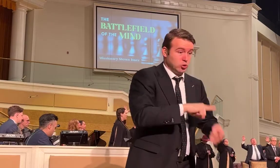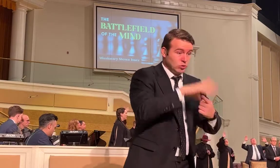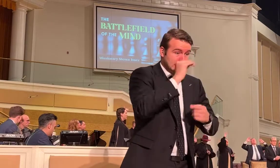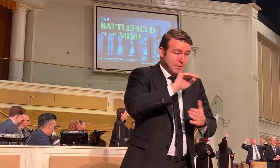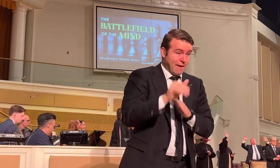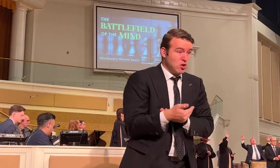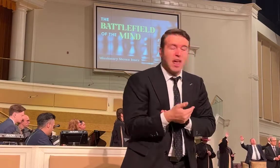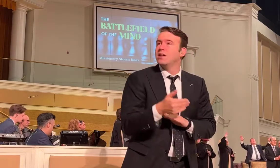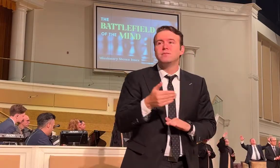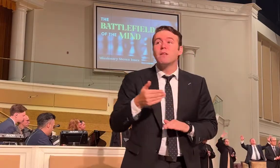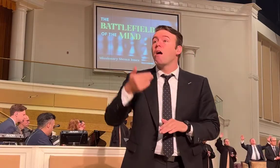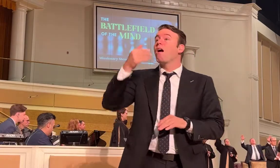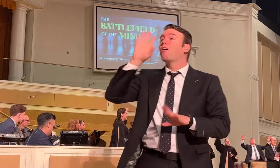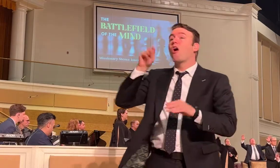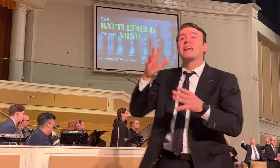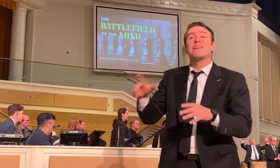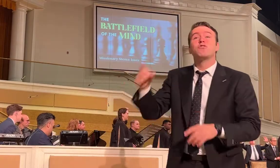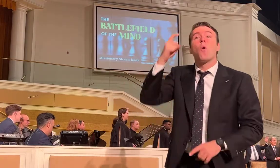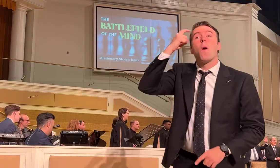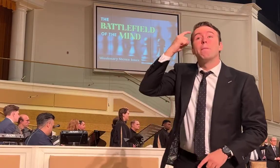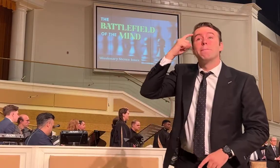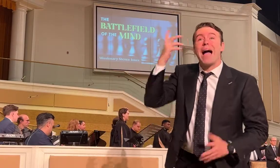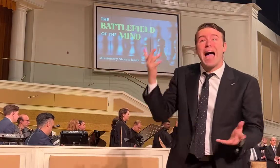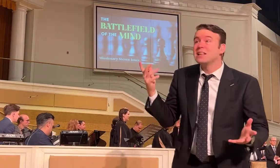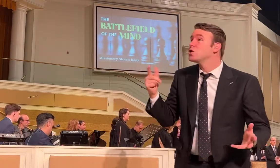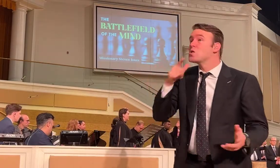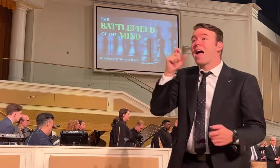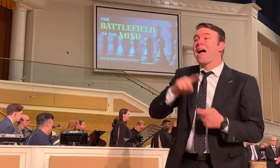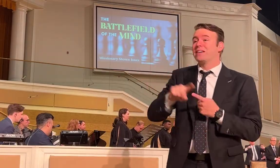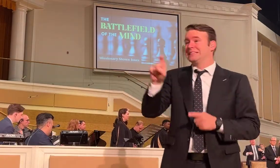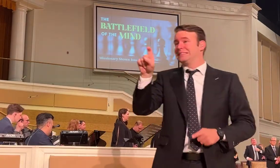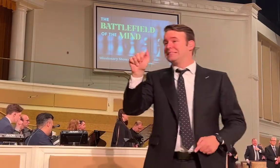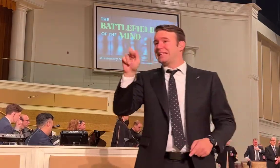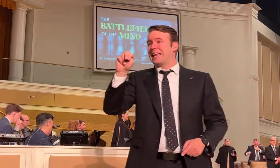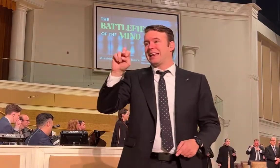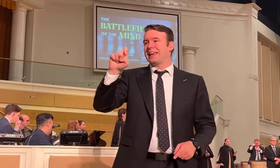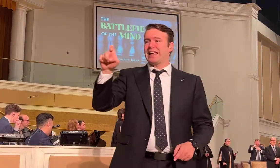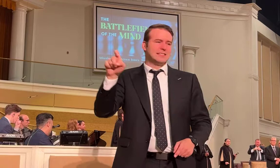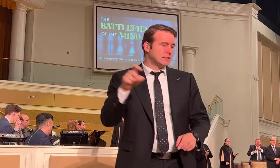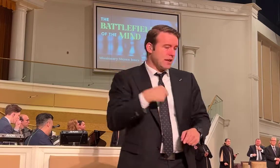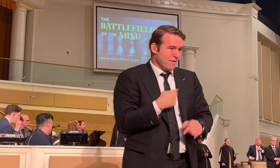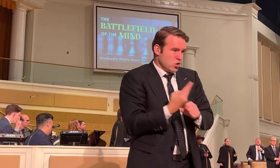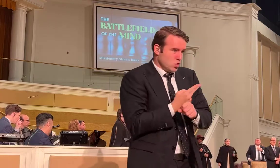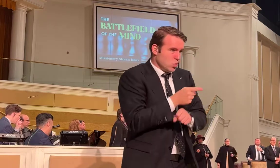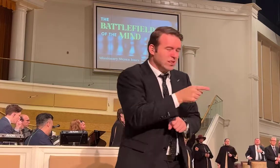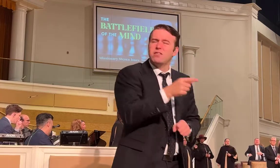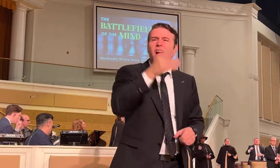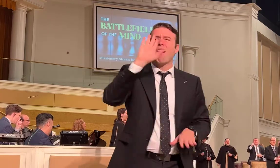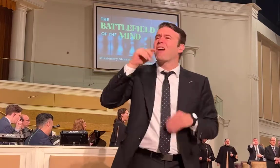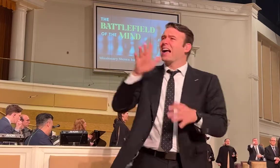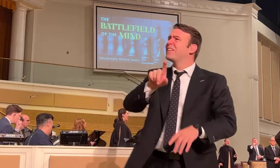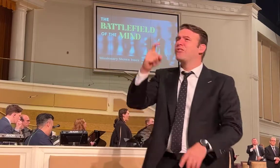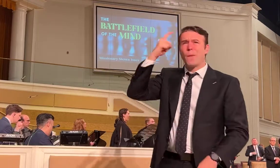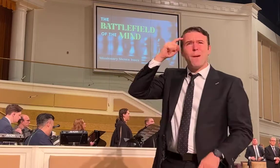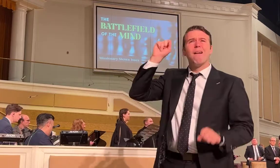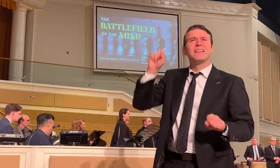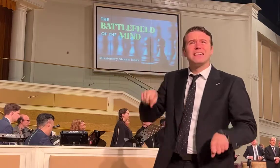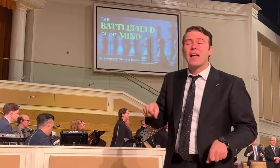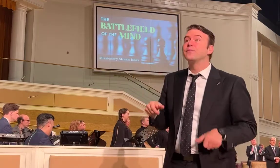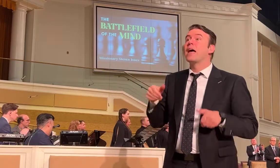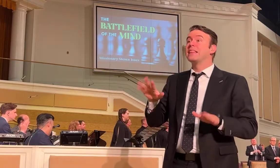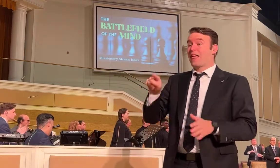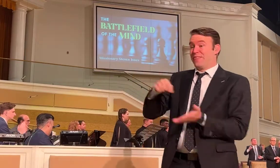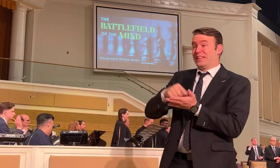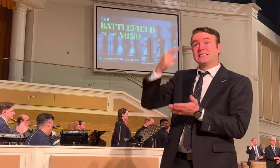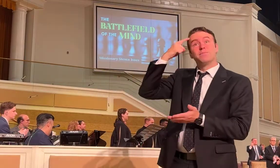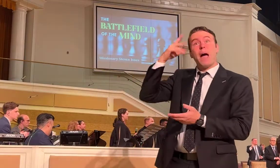the night. God can give you your mind back. You don't have to have Xanax to make you through a day. God can give you your mind back. Let this